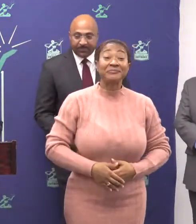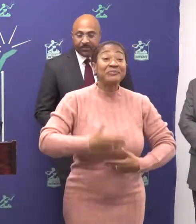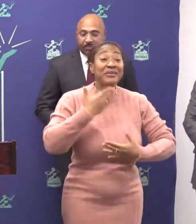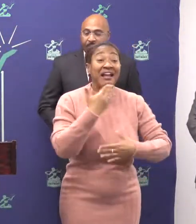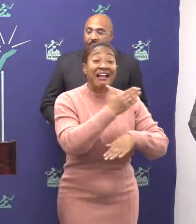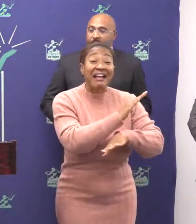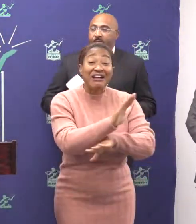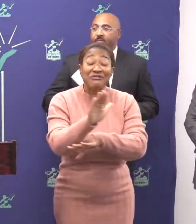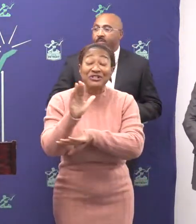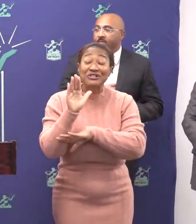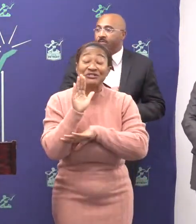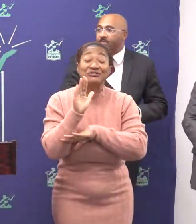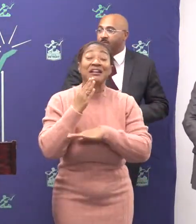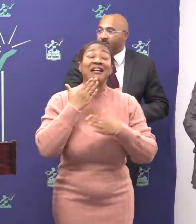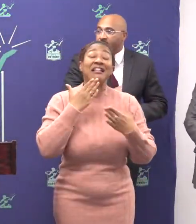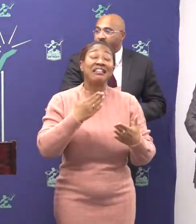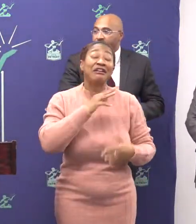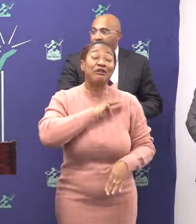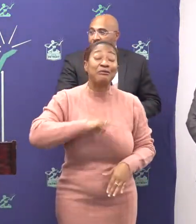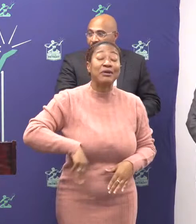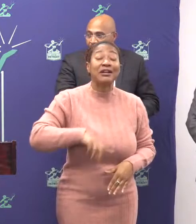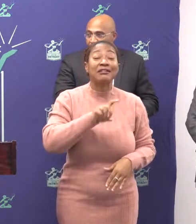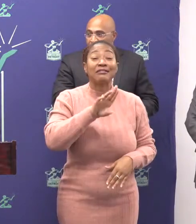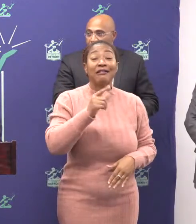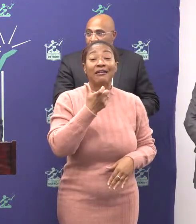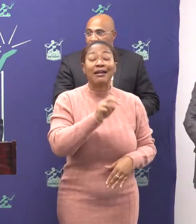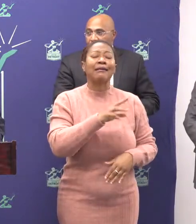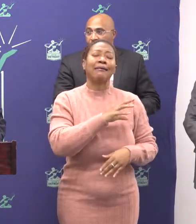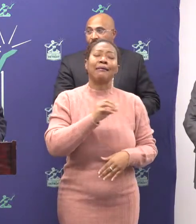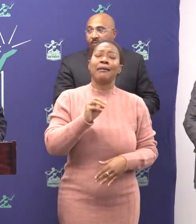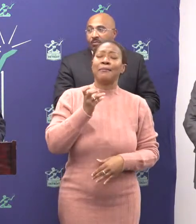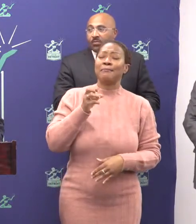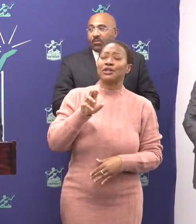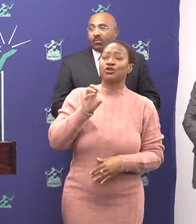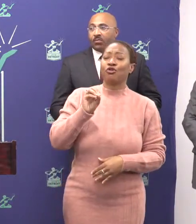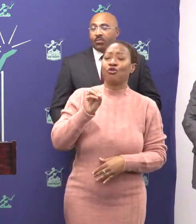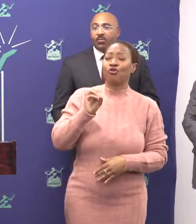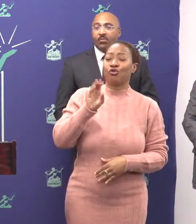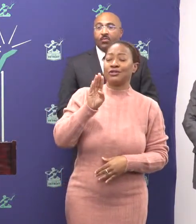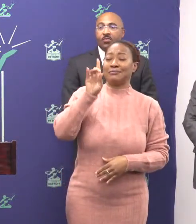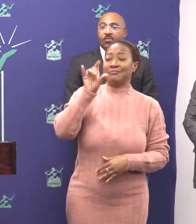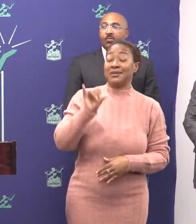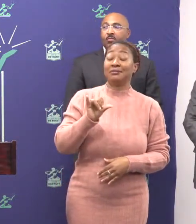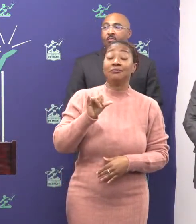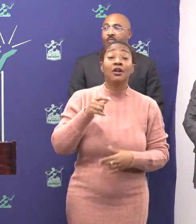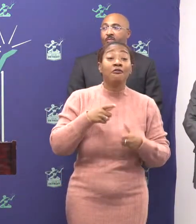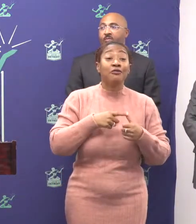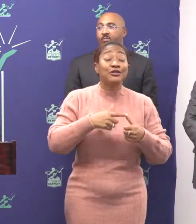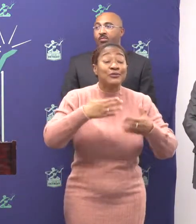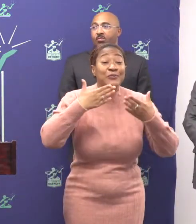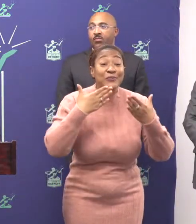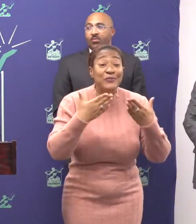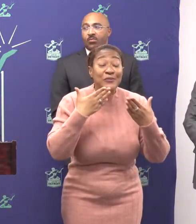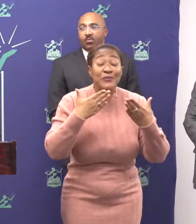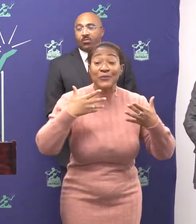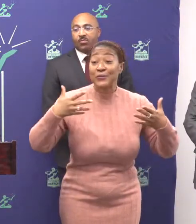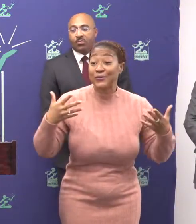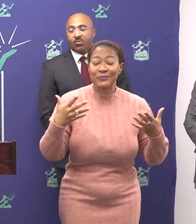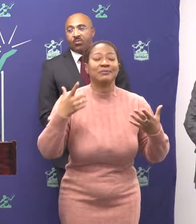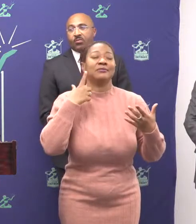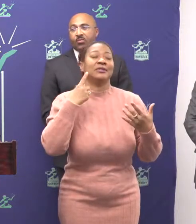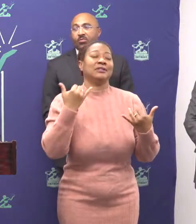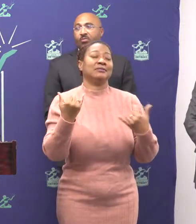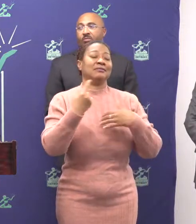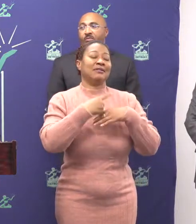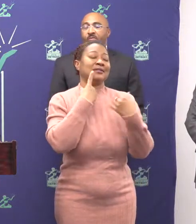Good afternoon. Thank you, Mayor Duggan and Mr. Oglesby. First of all, I'd like to express my gratitude for